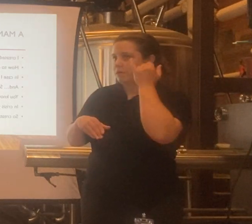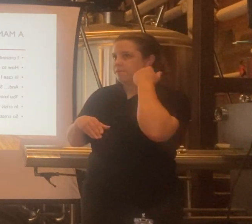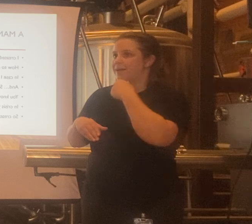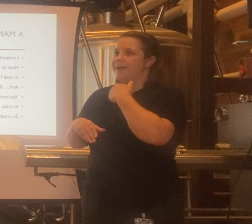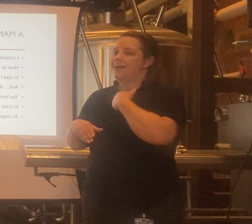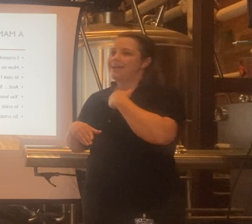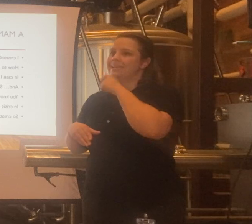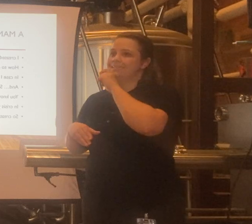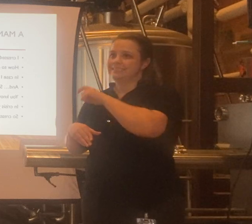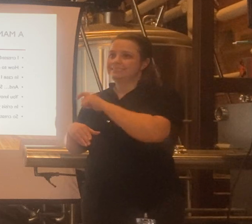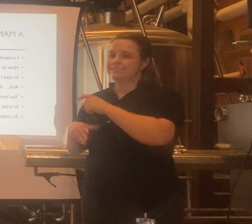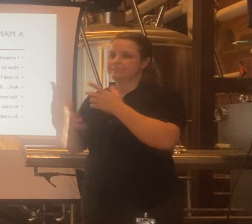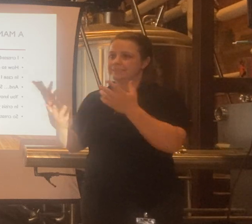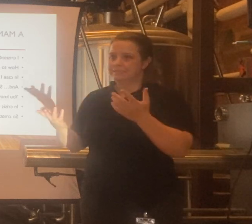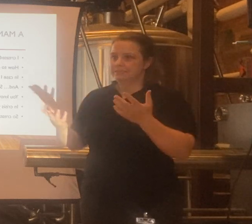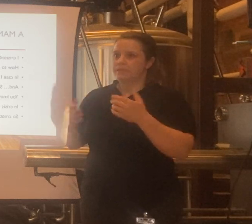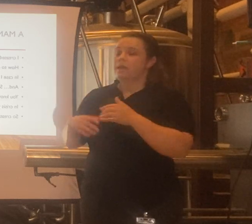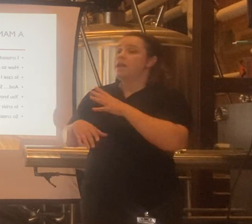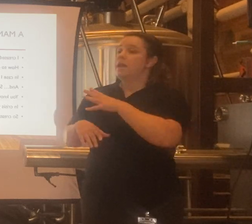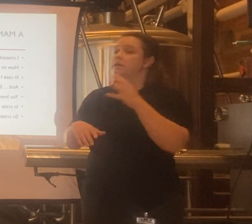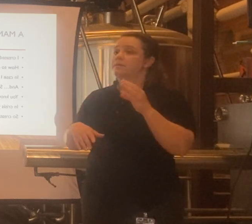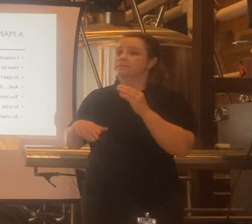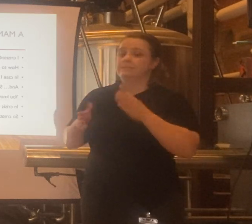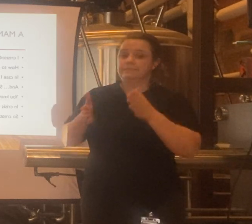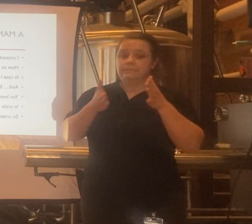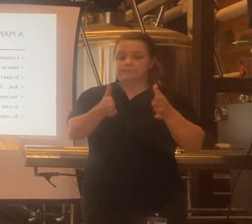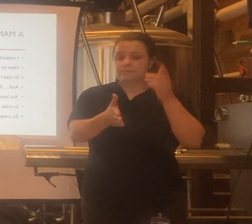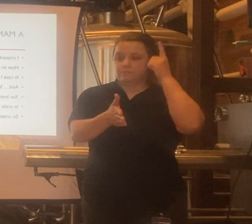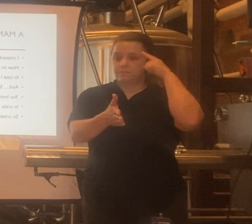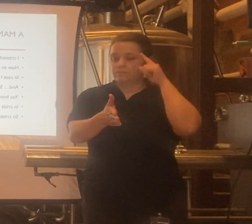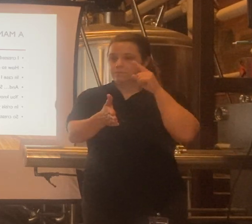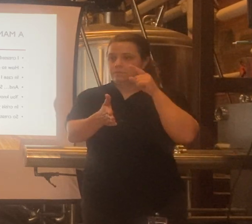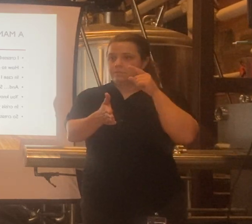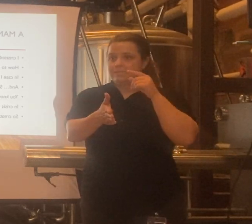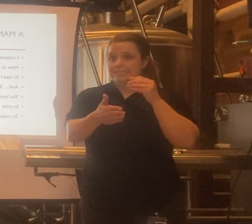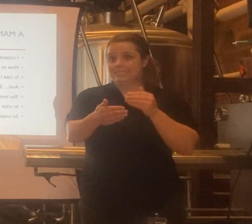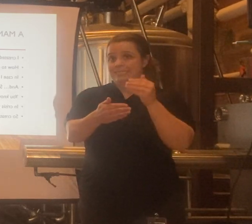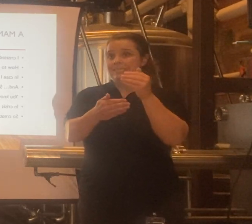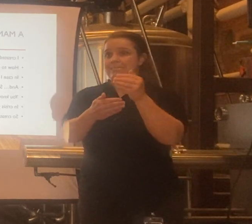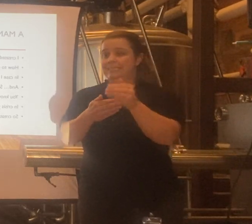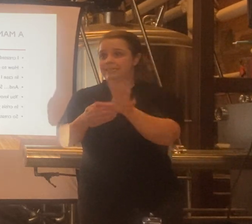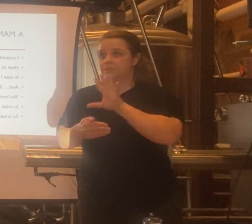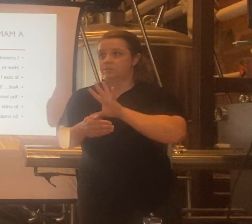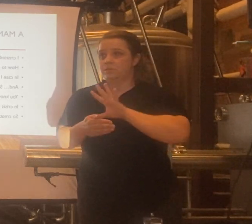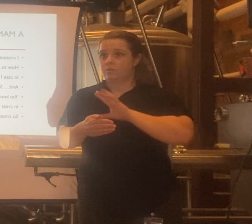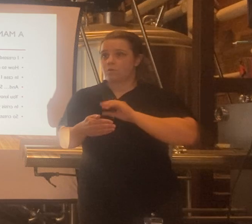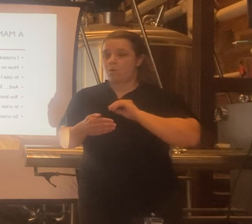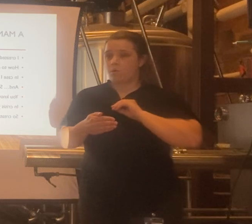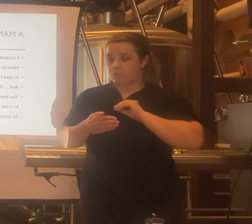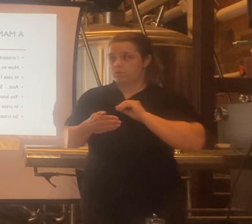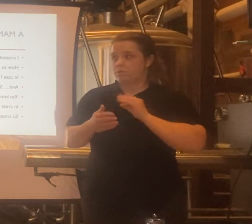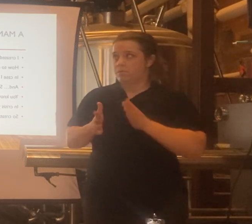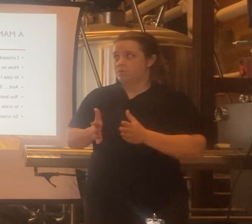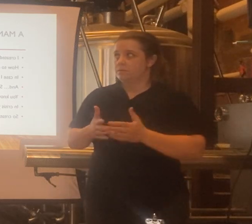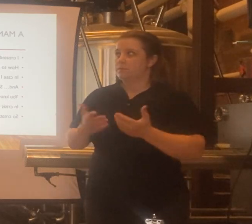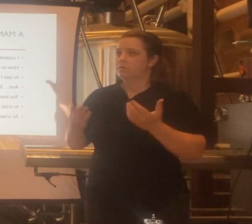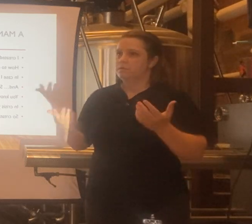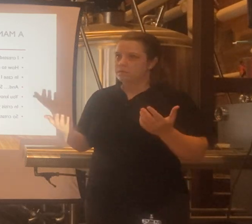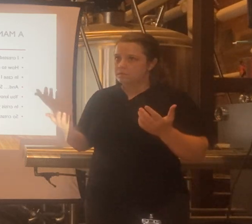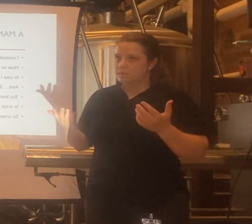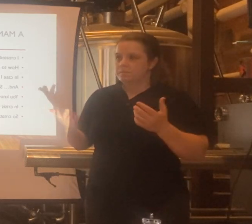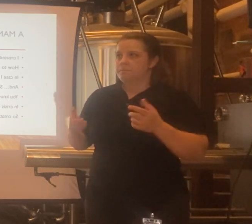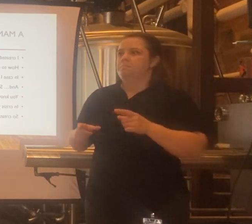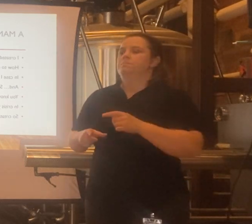and leave for the next owner, it's right. Because the owner's gonna have, right, the trackers are staying, the solar in the workshop staying,